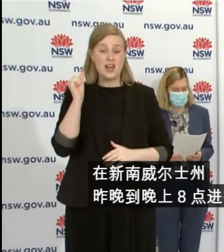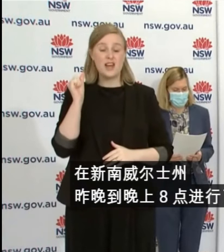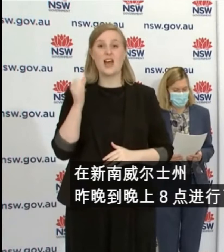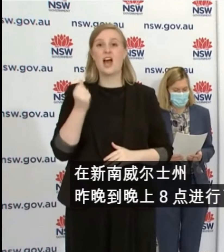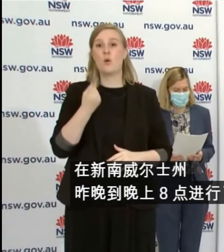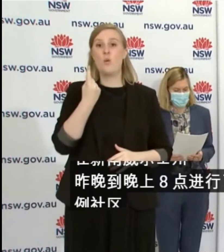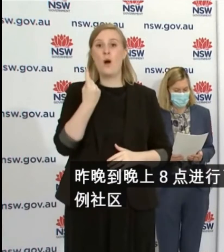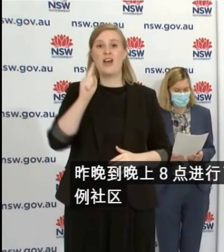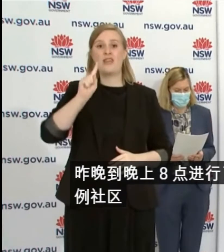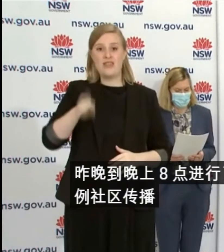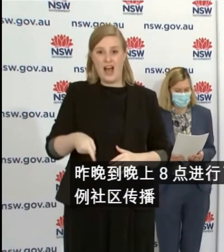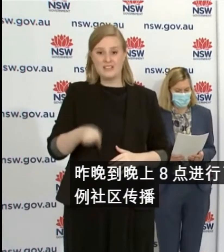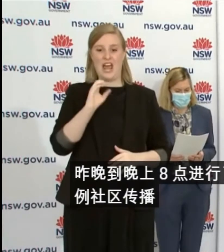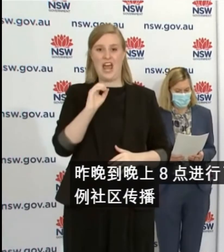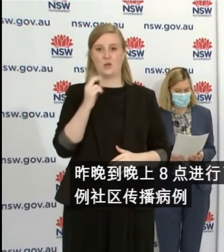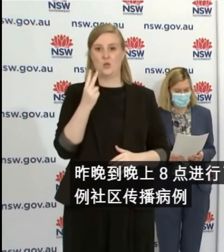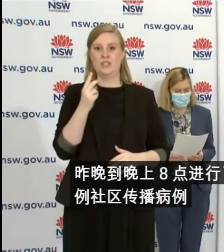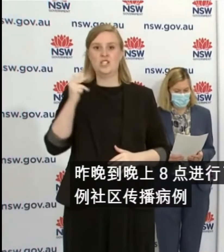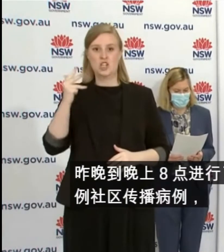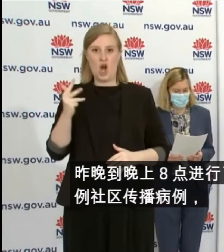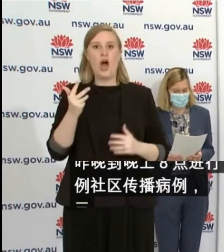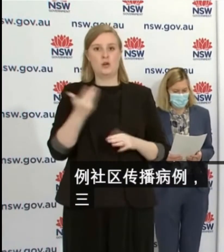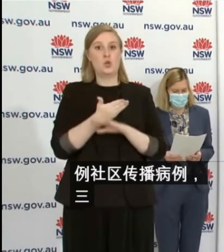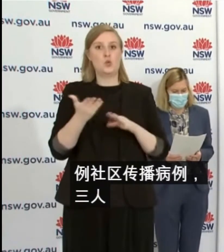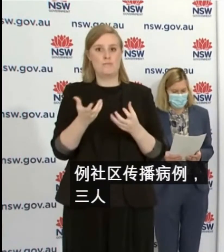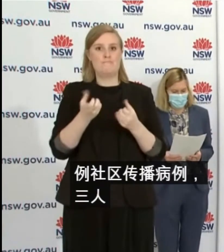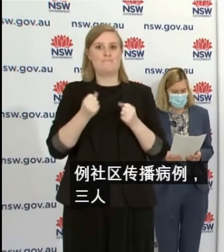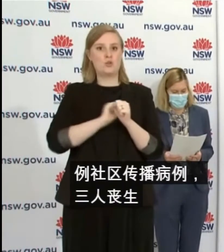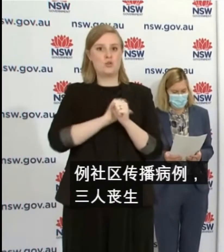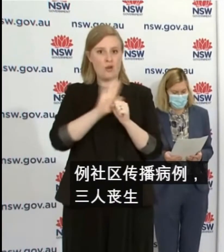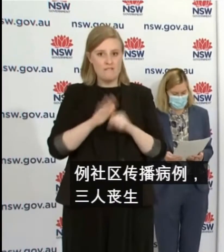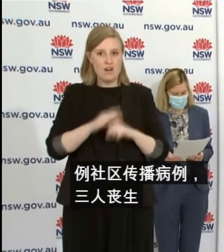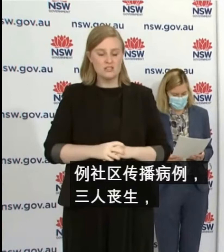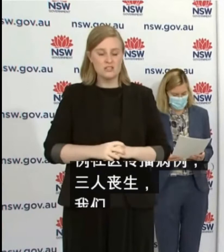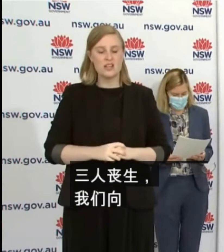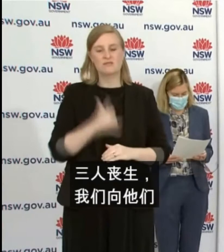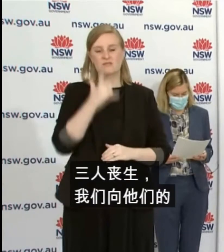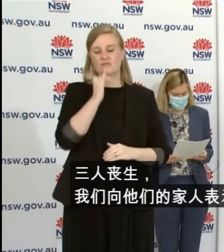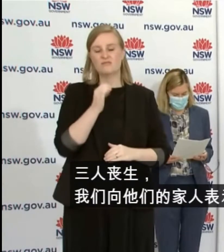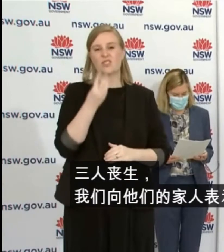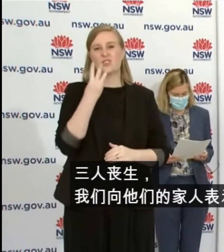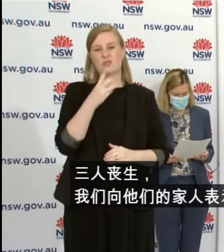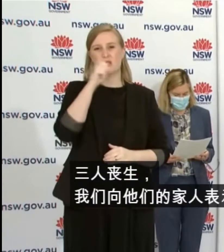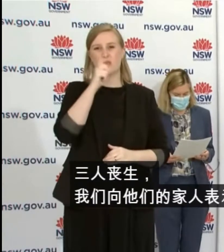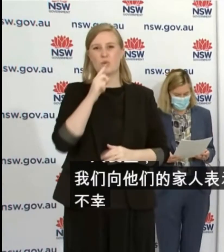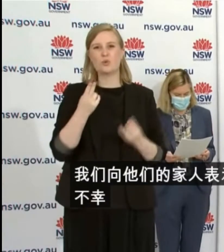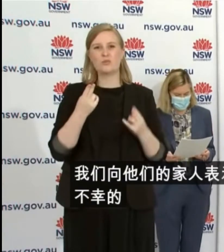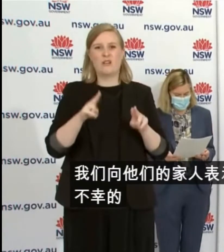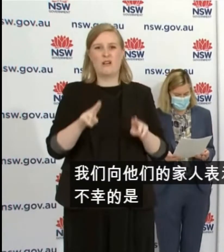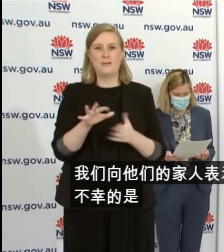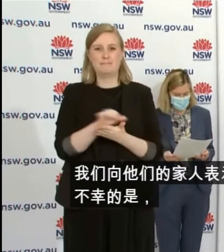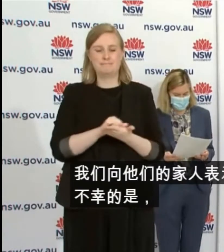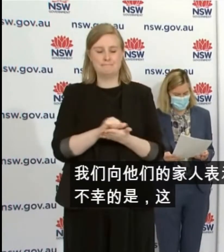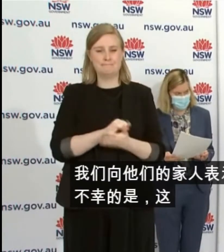1,029 cases of community transmission, and 3 people lost their lives, and we extend our condolences and sympathies to their